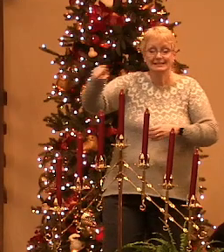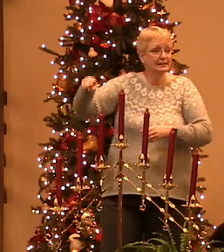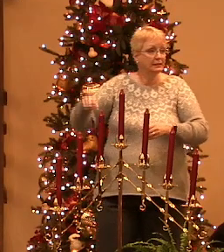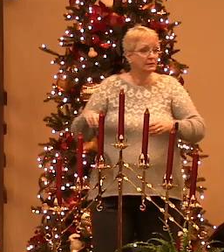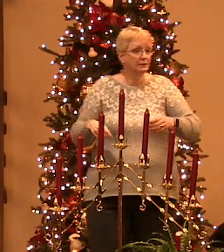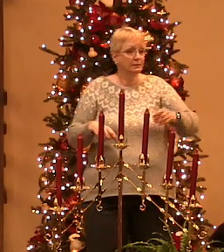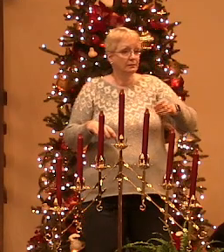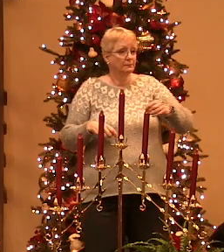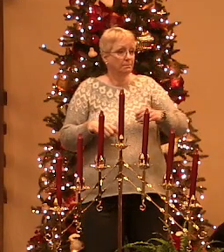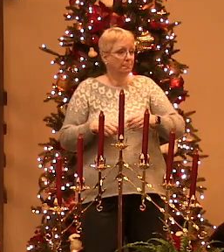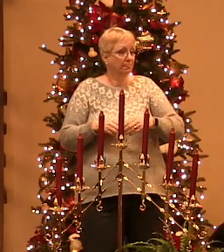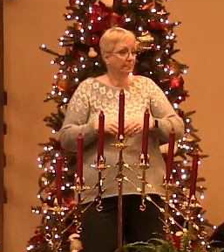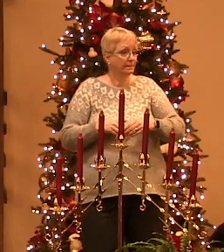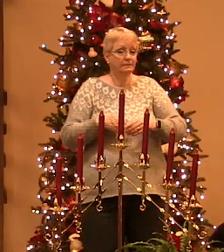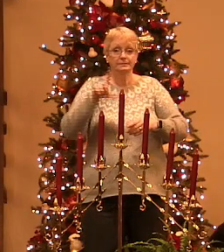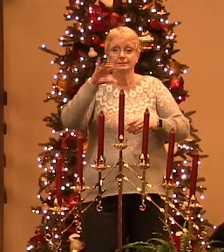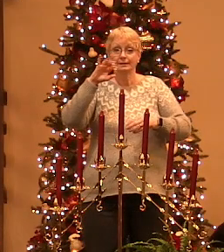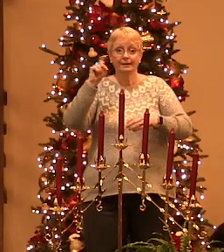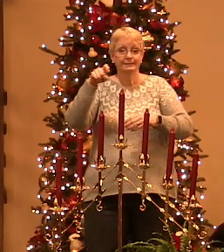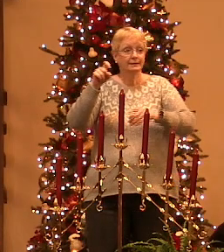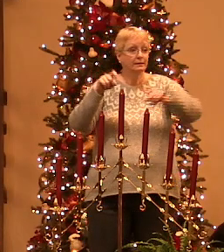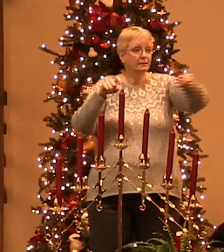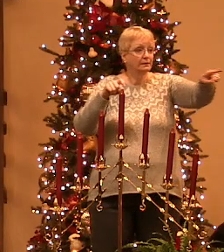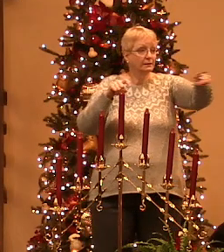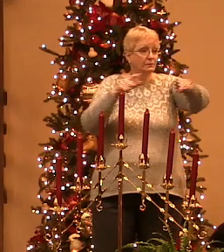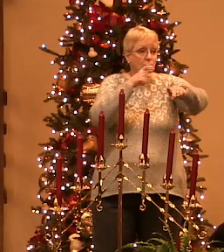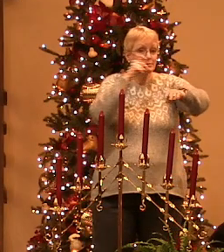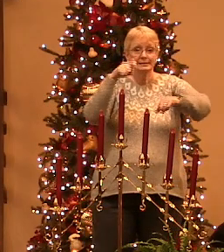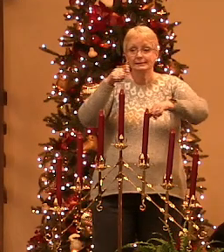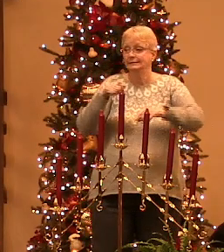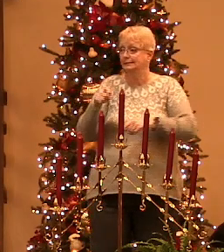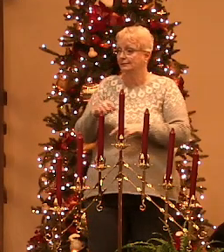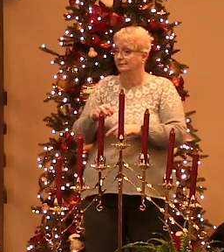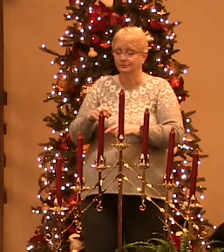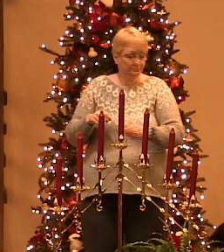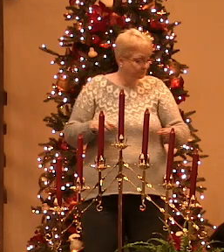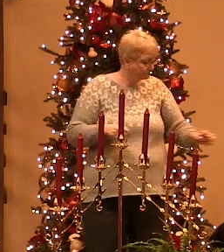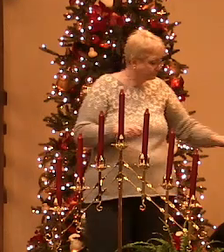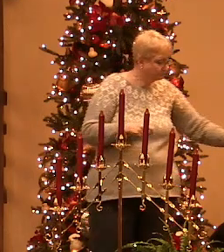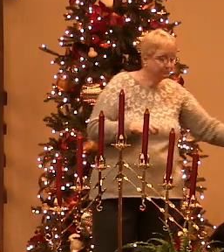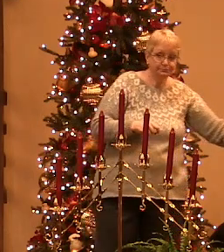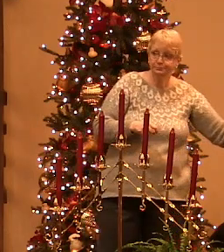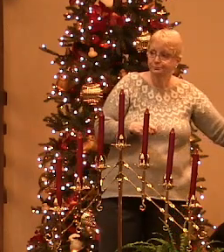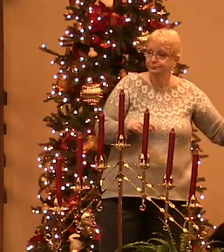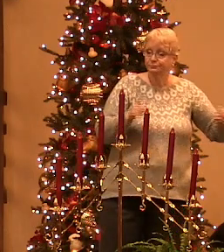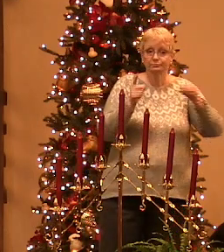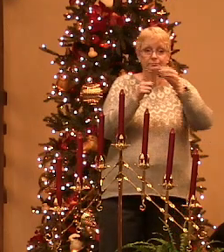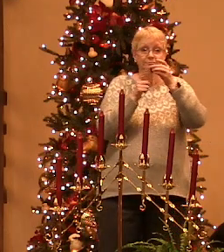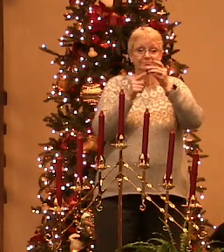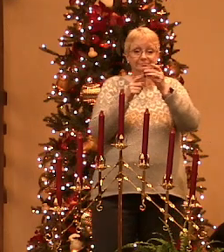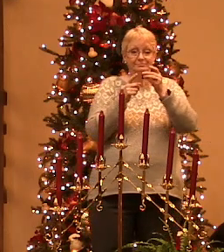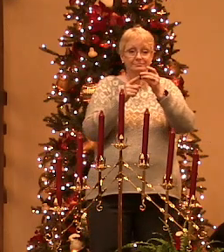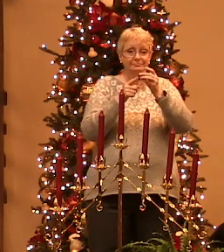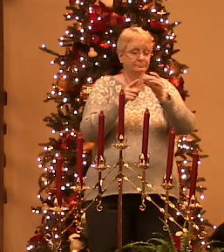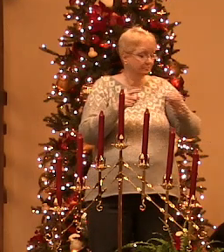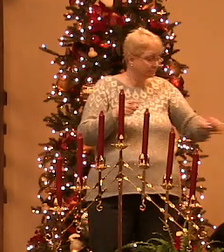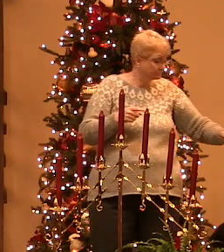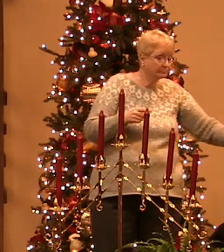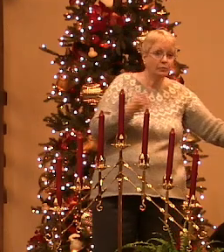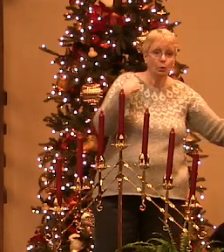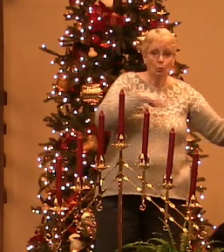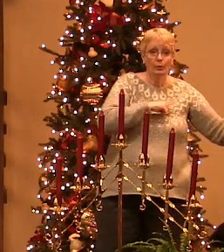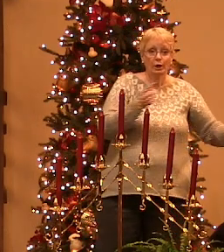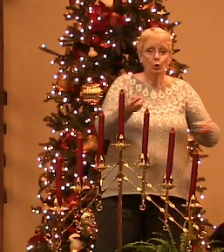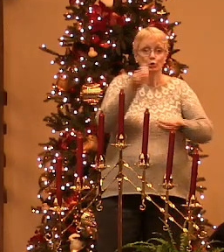Nick, is Lisa and Jonathan and a few others. So as we go